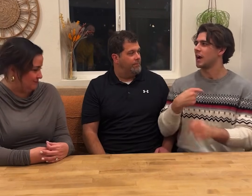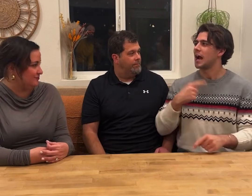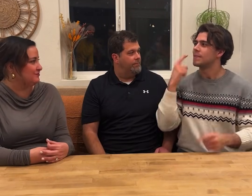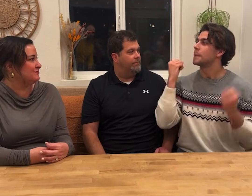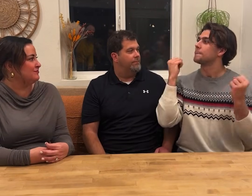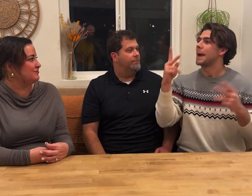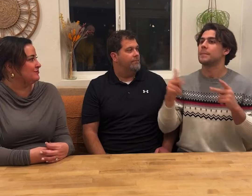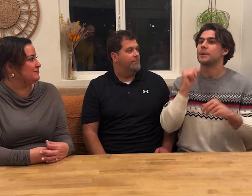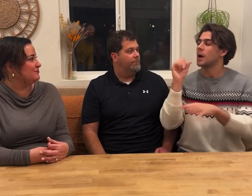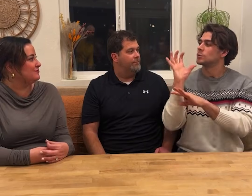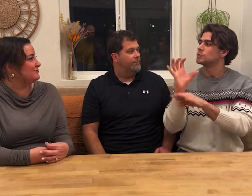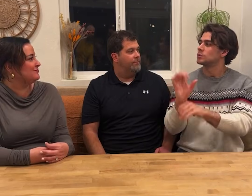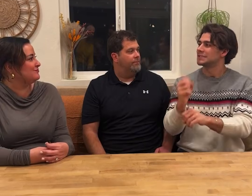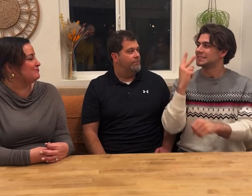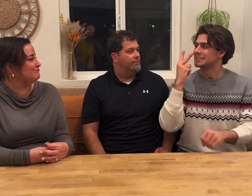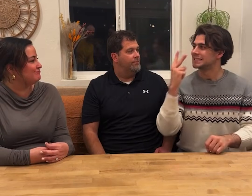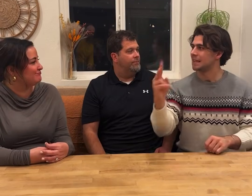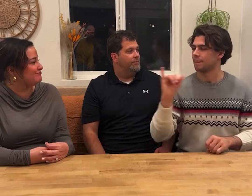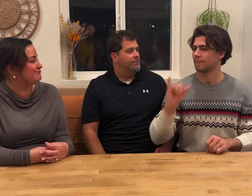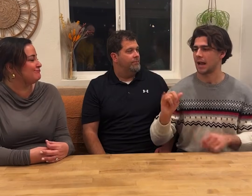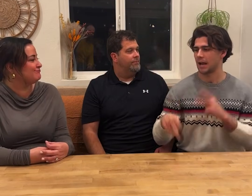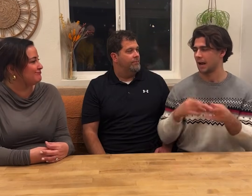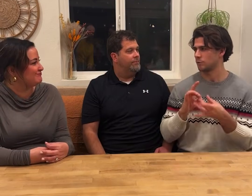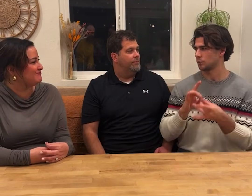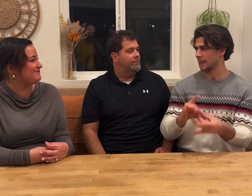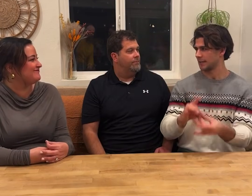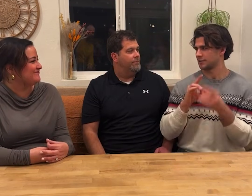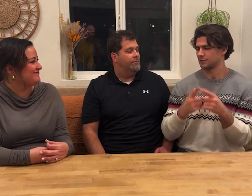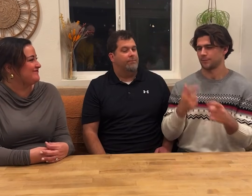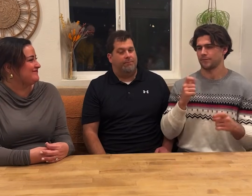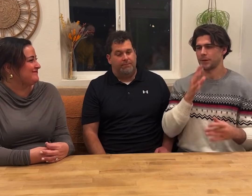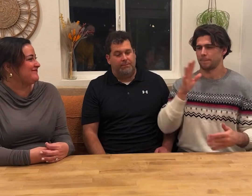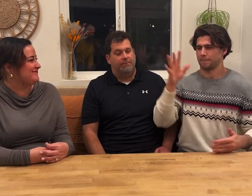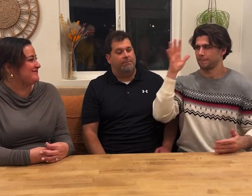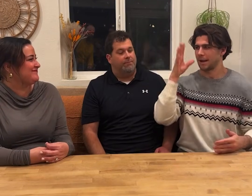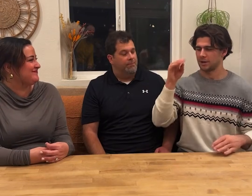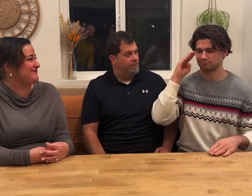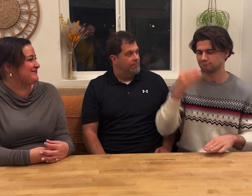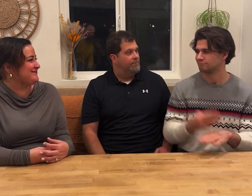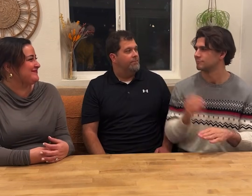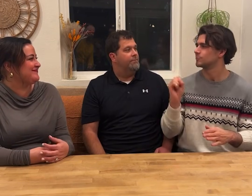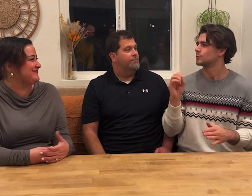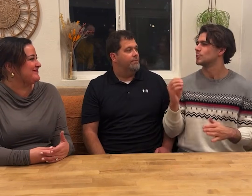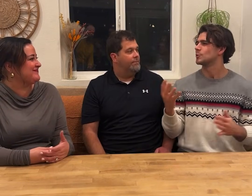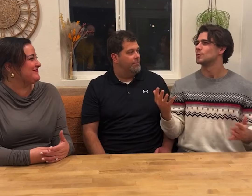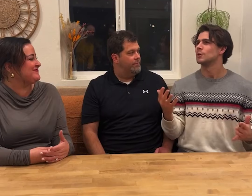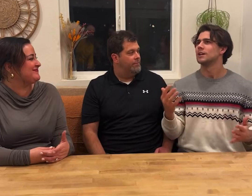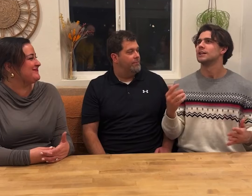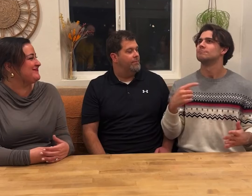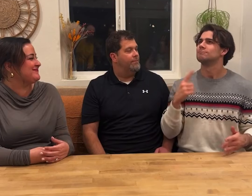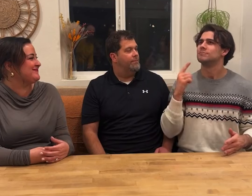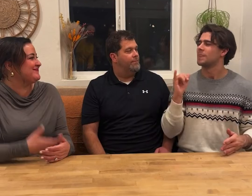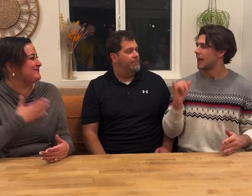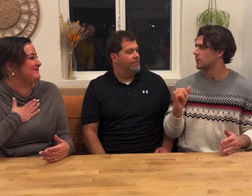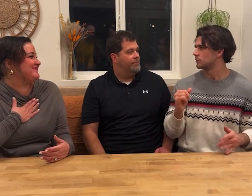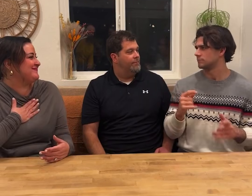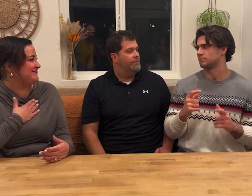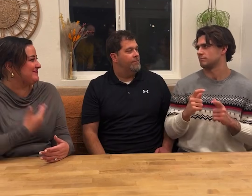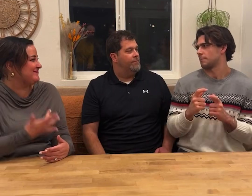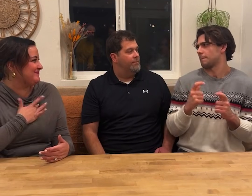we got to work together here. And I think so often you're not used to seeing that type of relationship from parent to child,